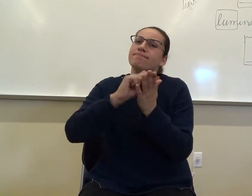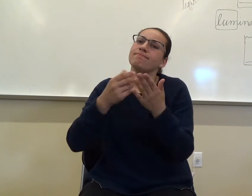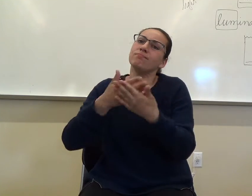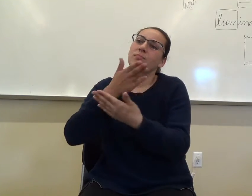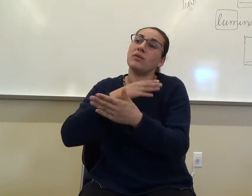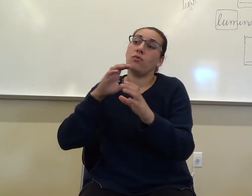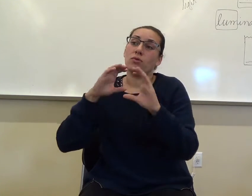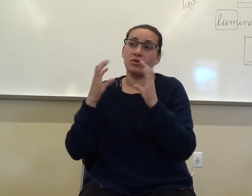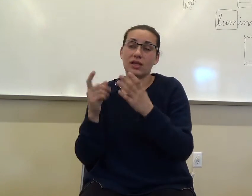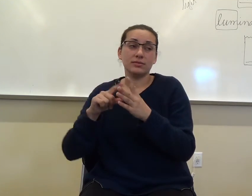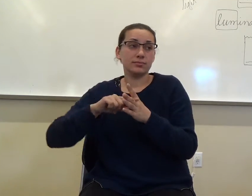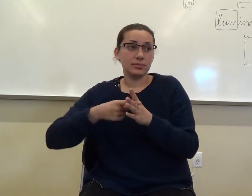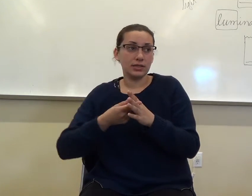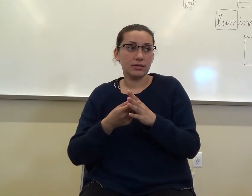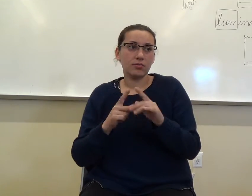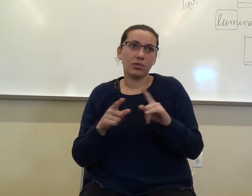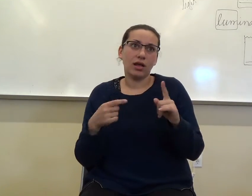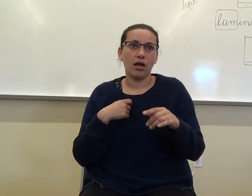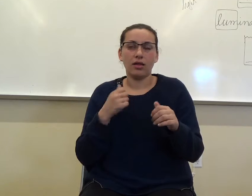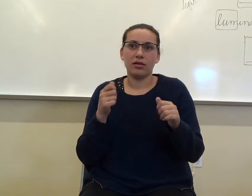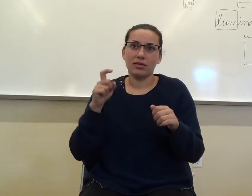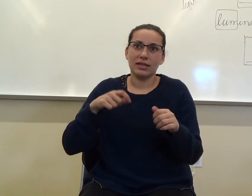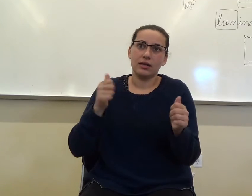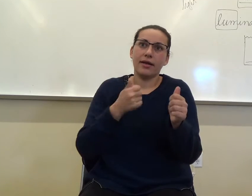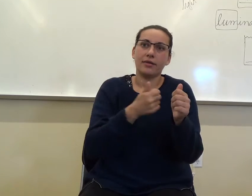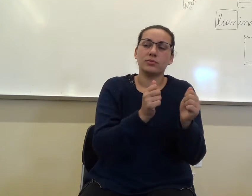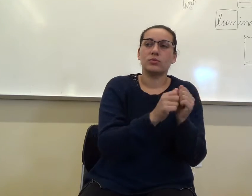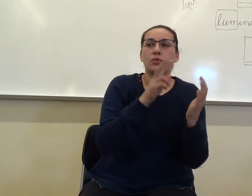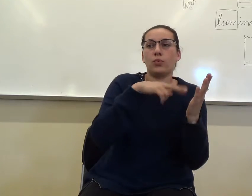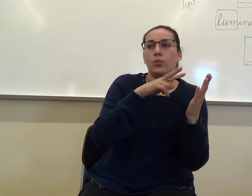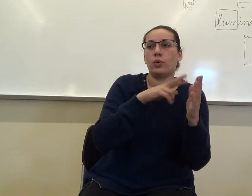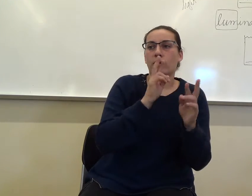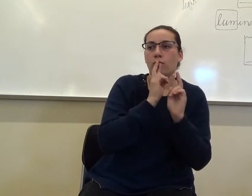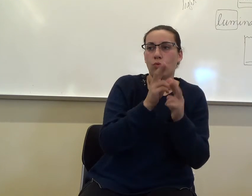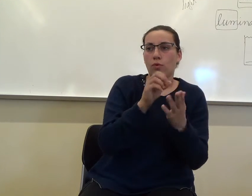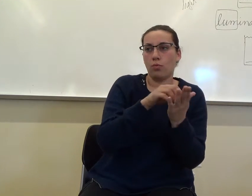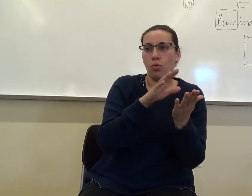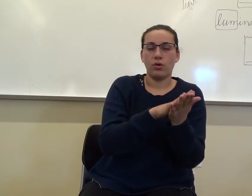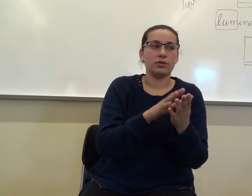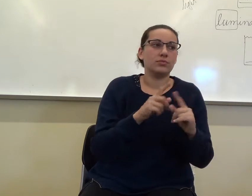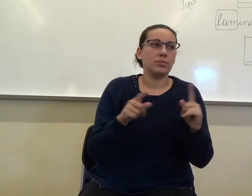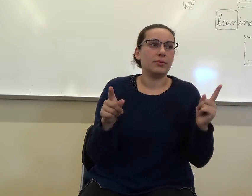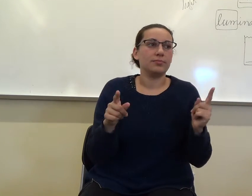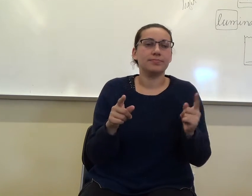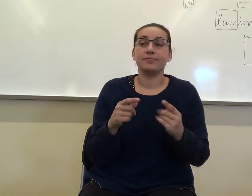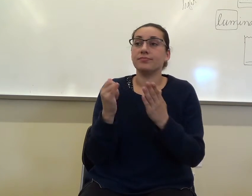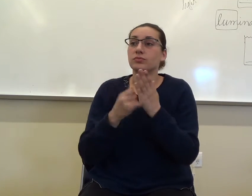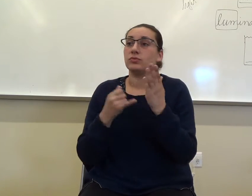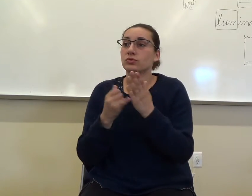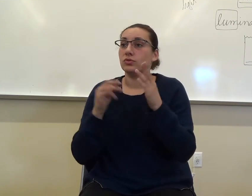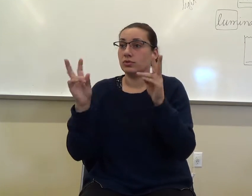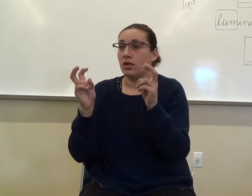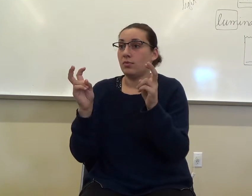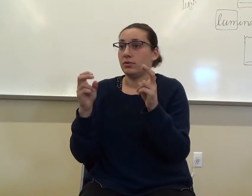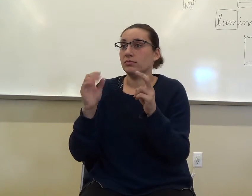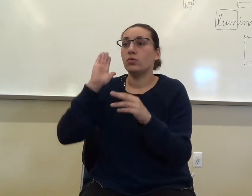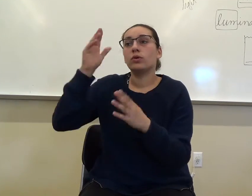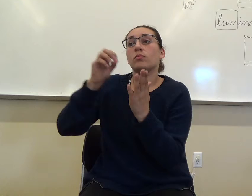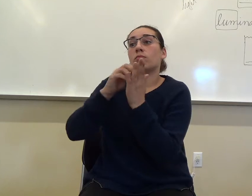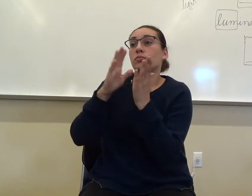center reports. So I'll put this journal topic up here for this week, and then what I wanted